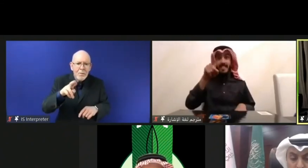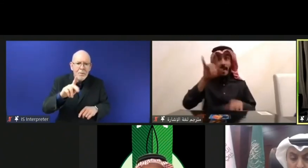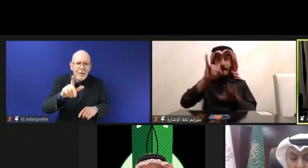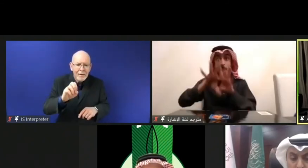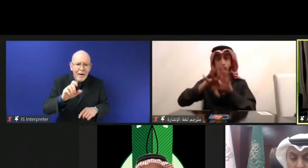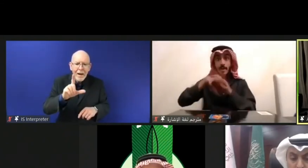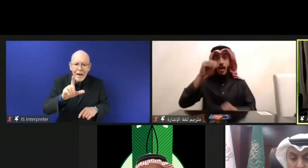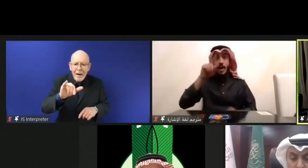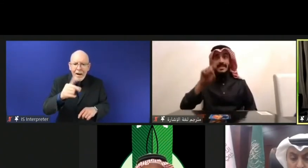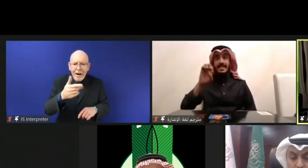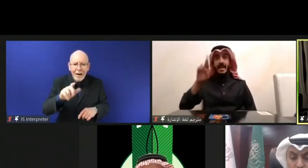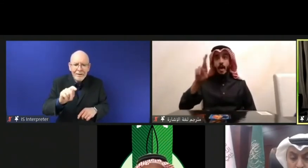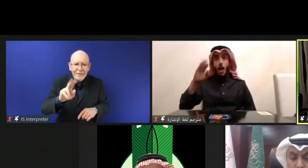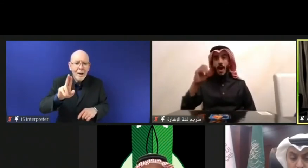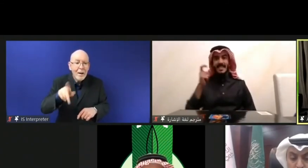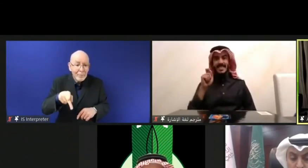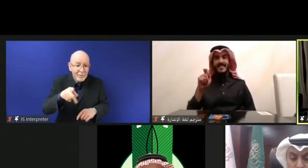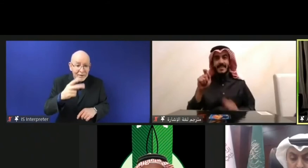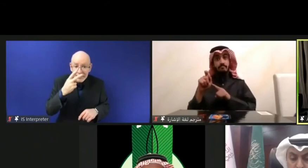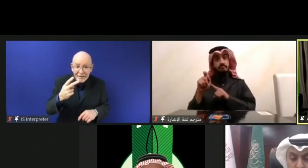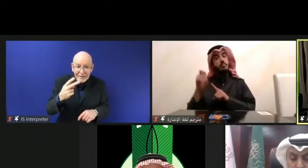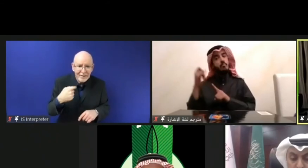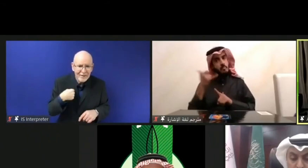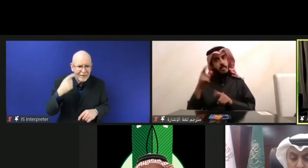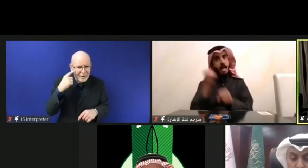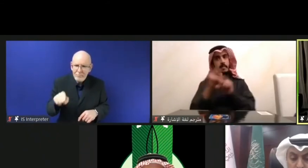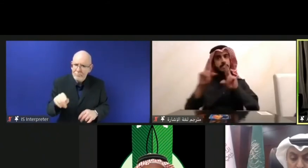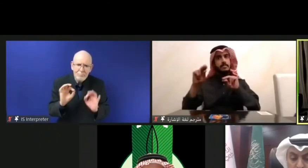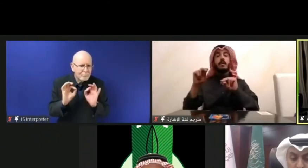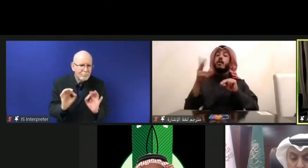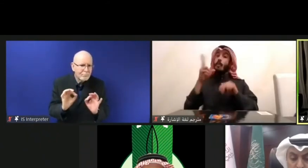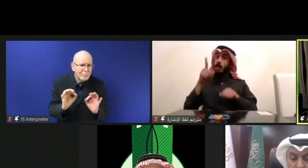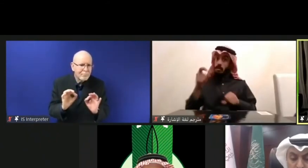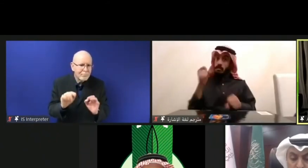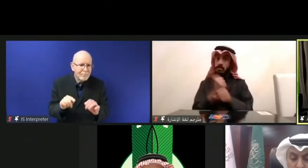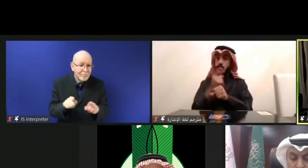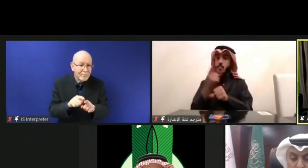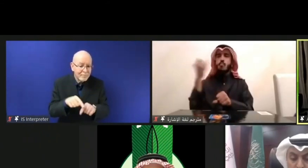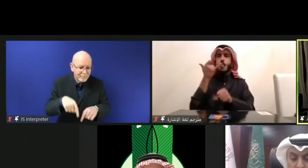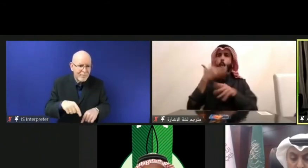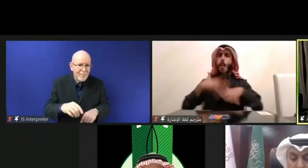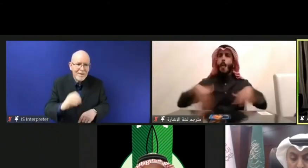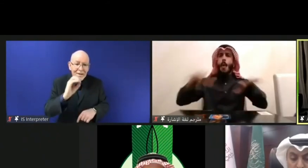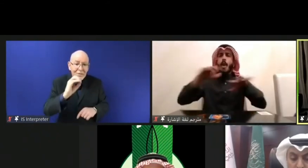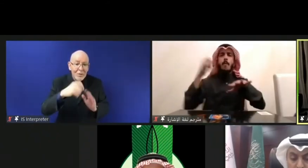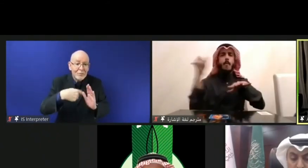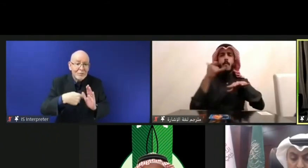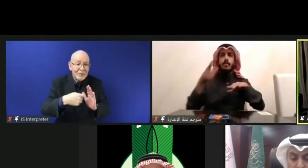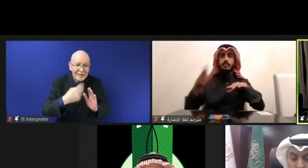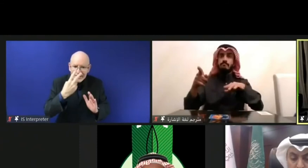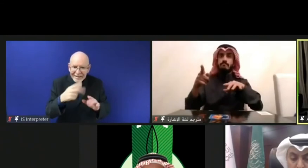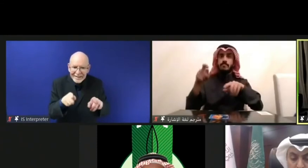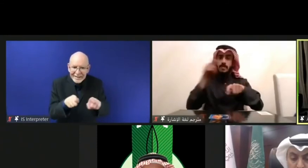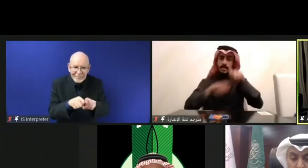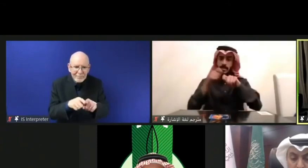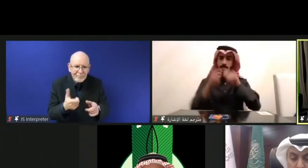creating awareness. And I think this is the most important thing for all of us, is to create as much awareness as possible about the